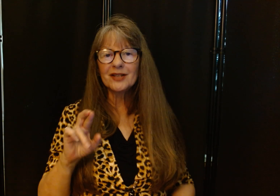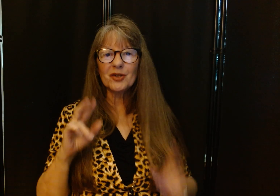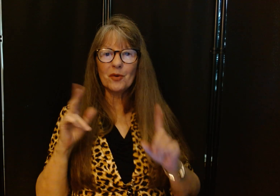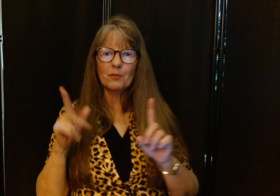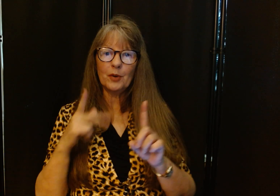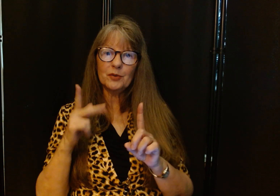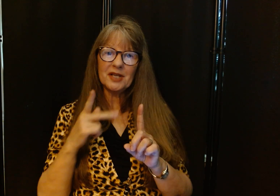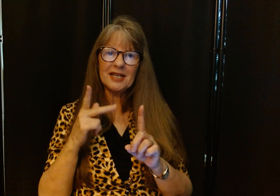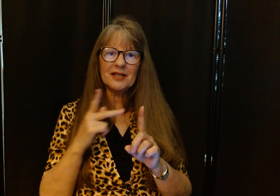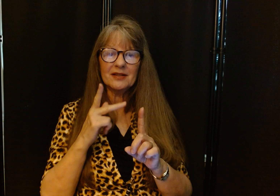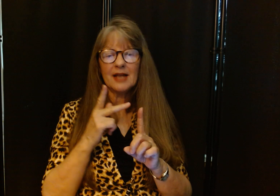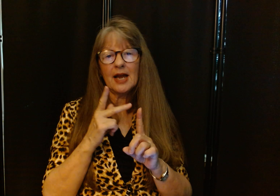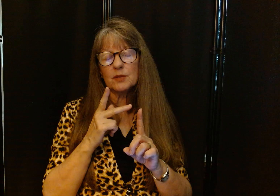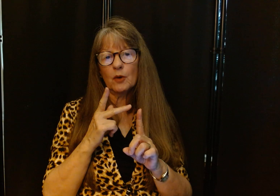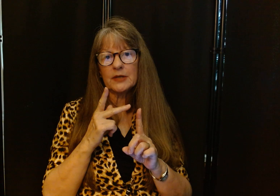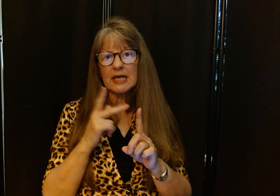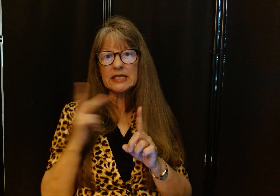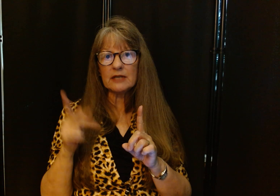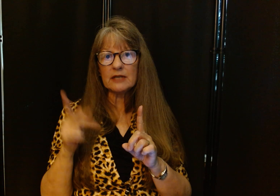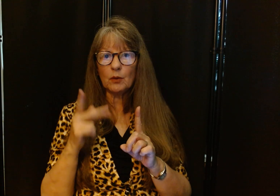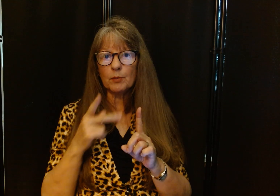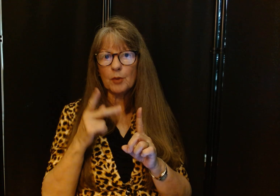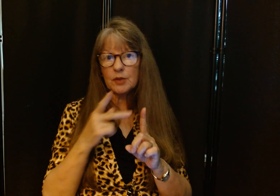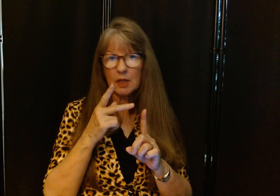So protein, that is more of a scientific, where protein